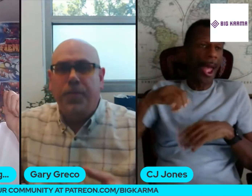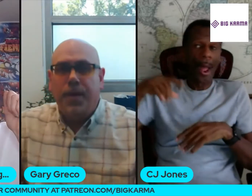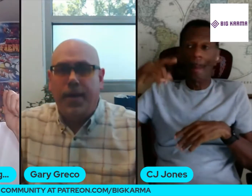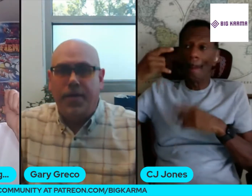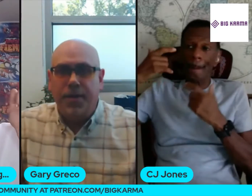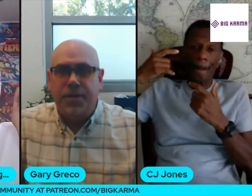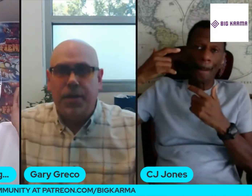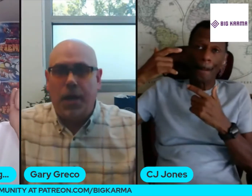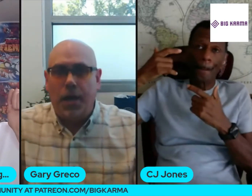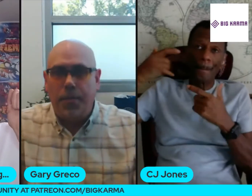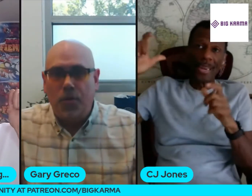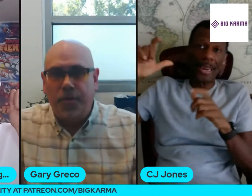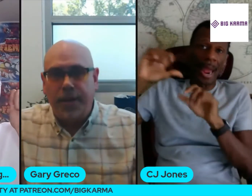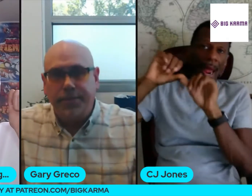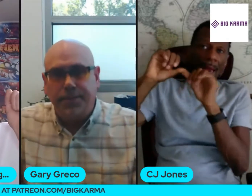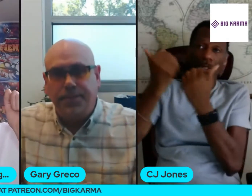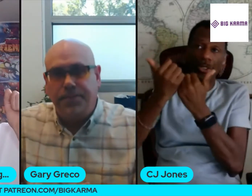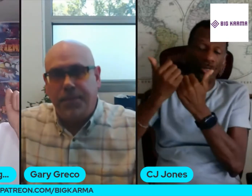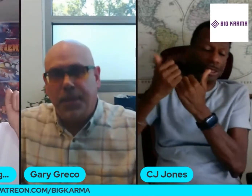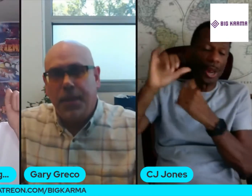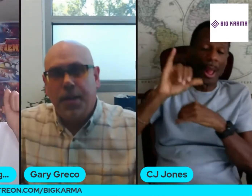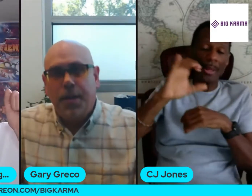through in this movie.